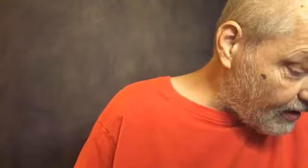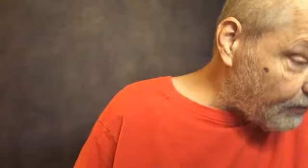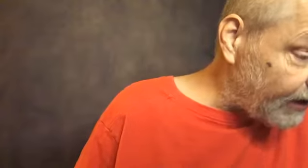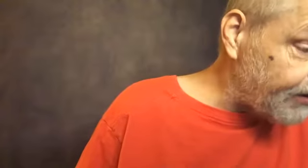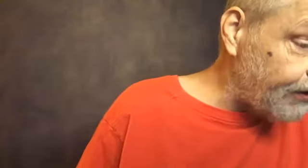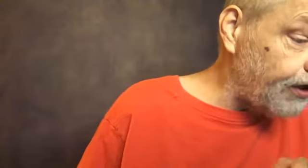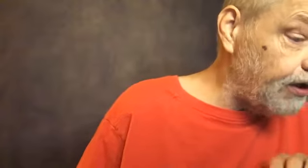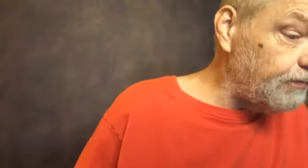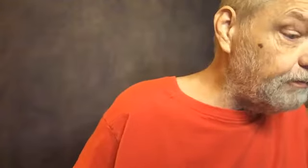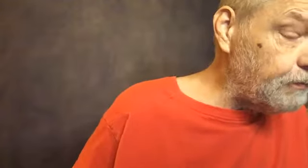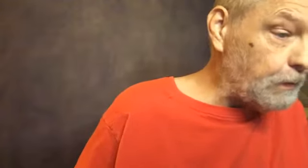Page 30.